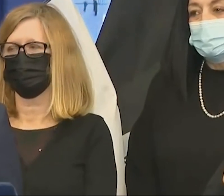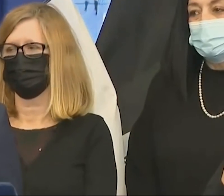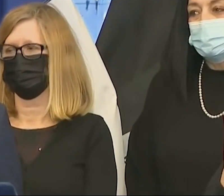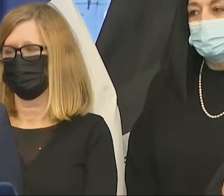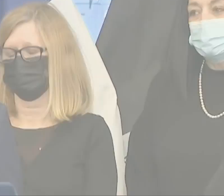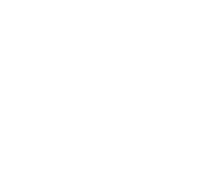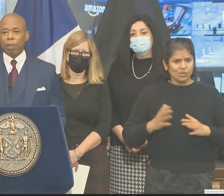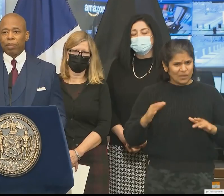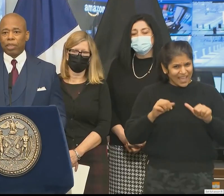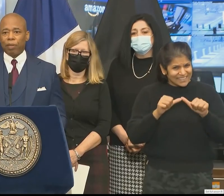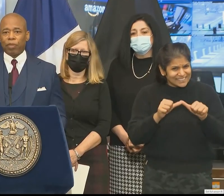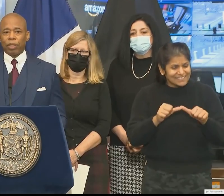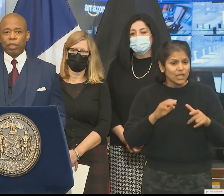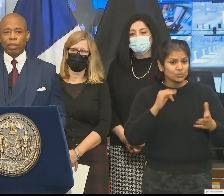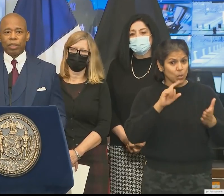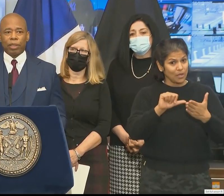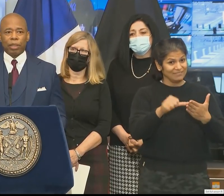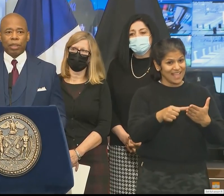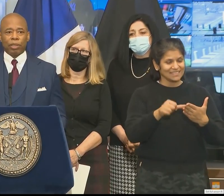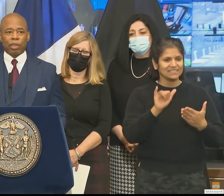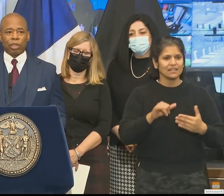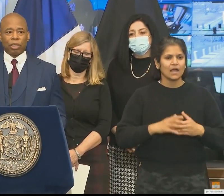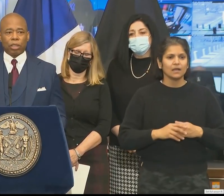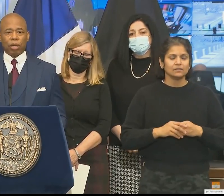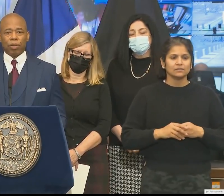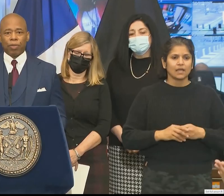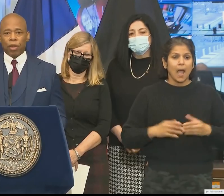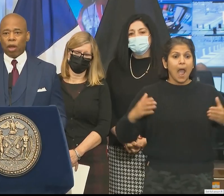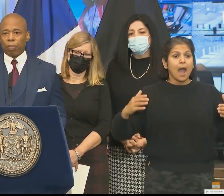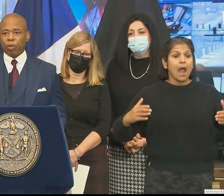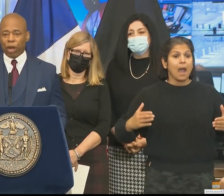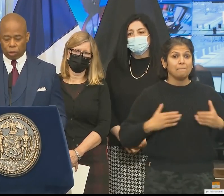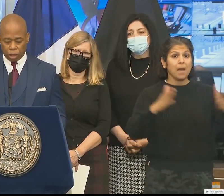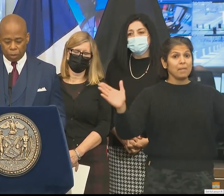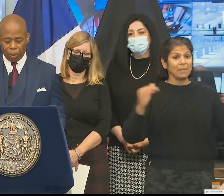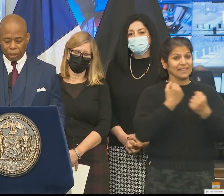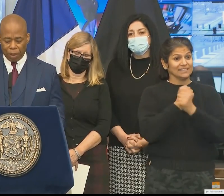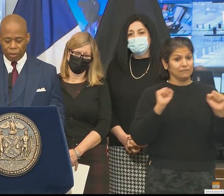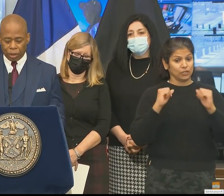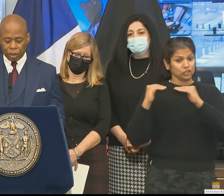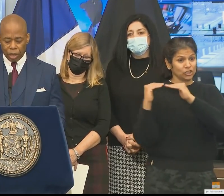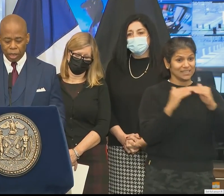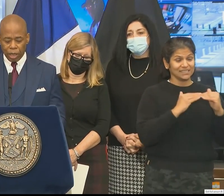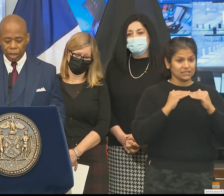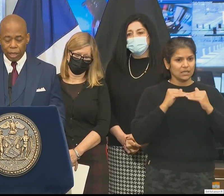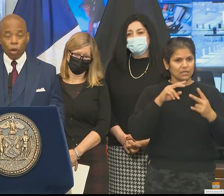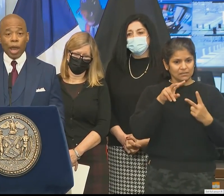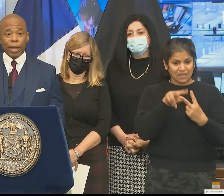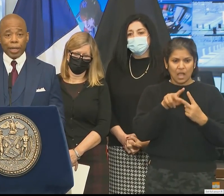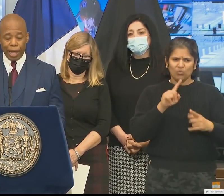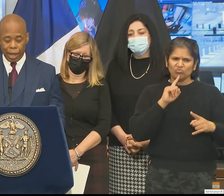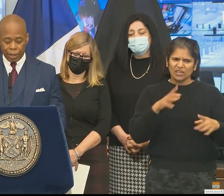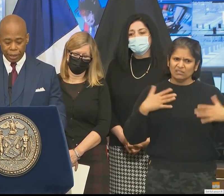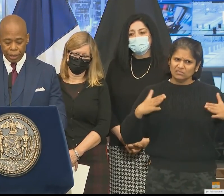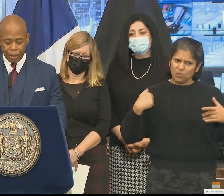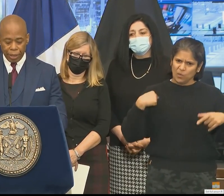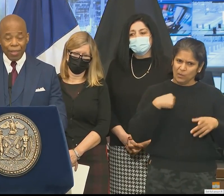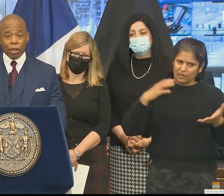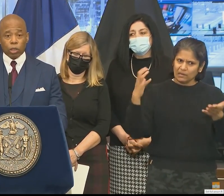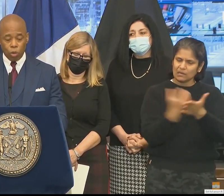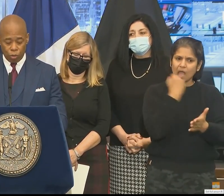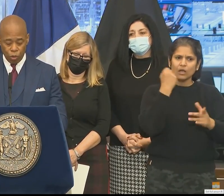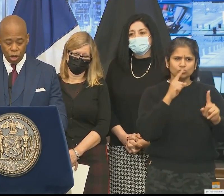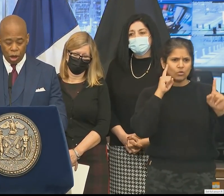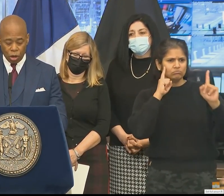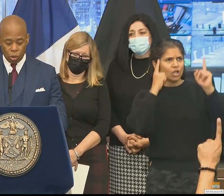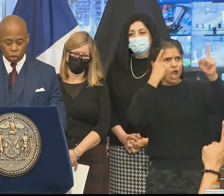city. Public safety and justice, they are the prerequisite to prosperity. They go hand in hand, and